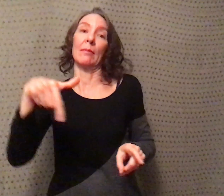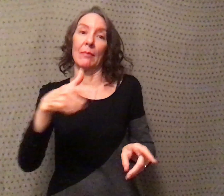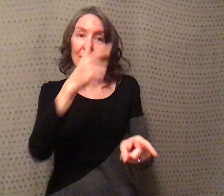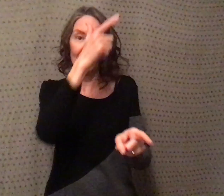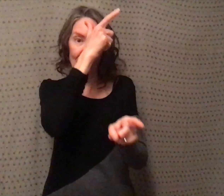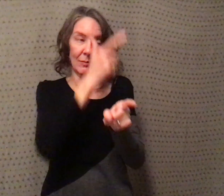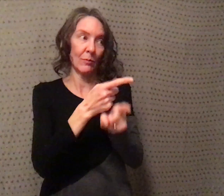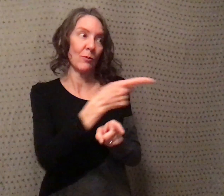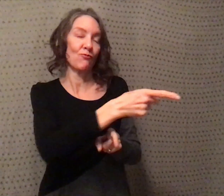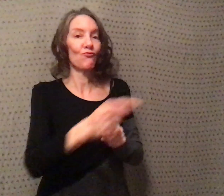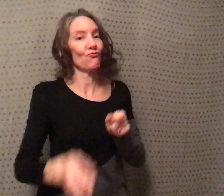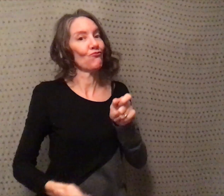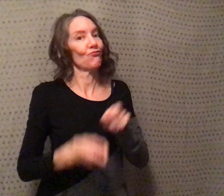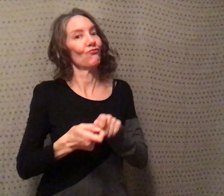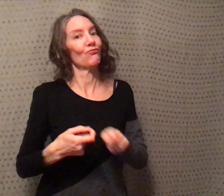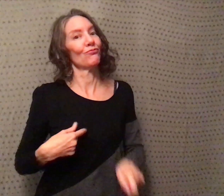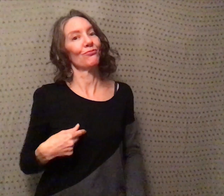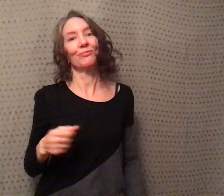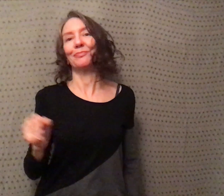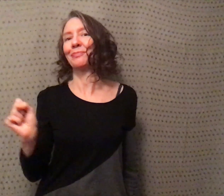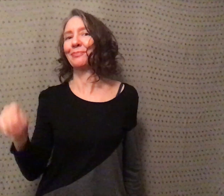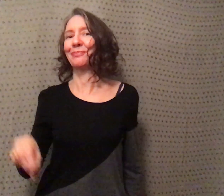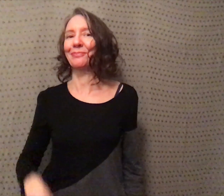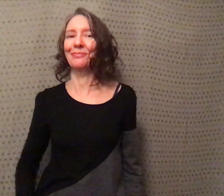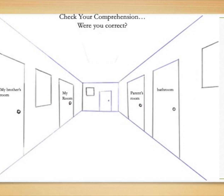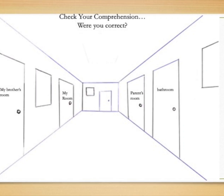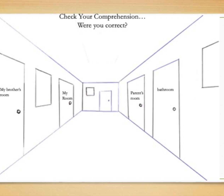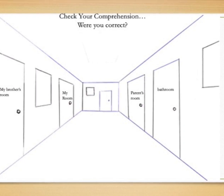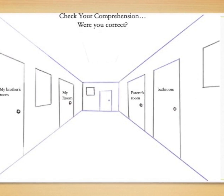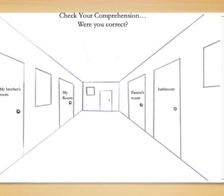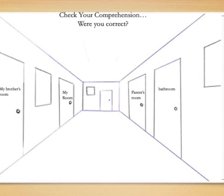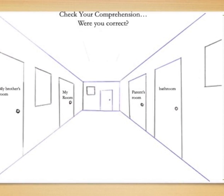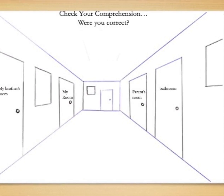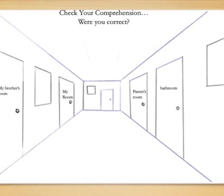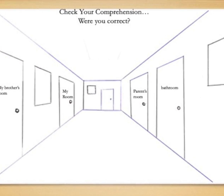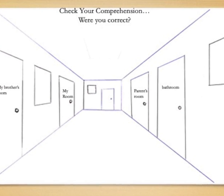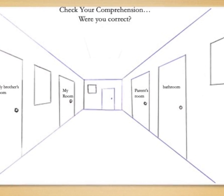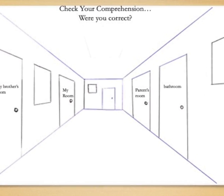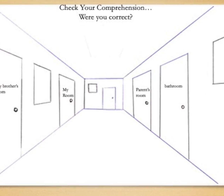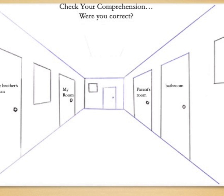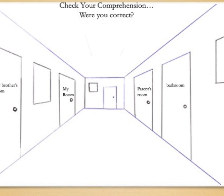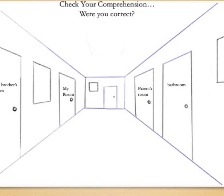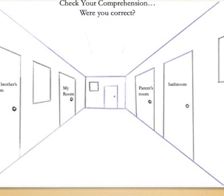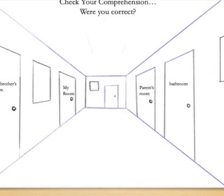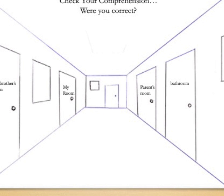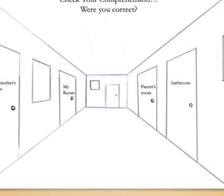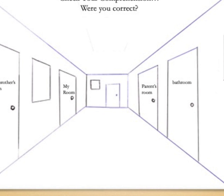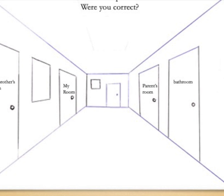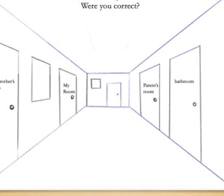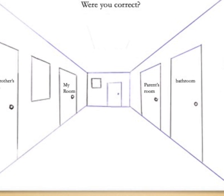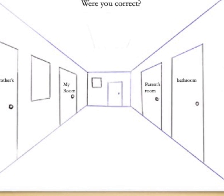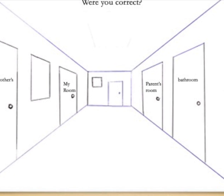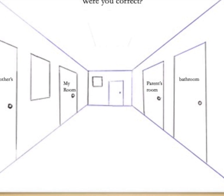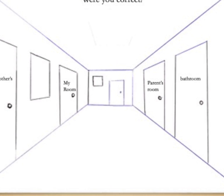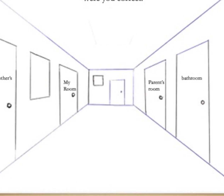but later on my brother got his revenge. This is the layout of our hallway. Does it match